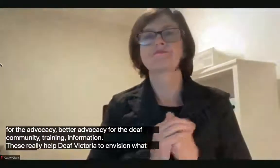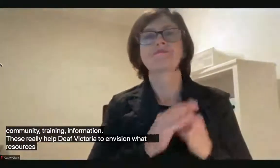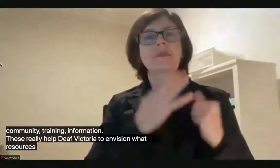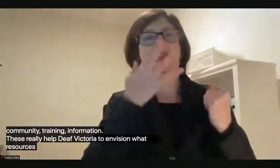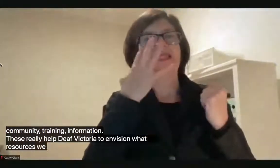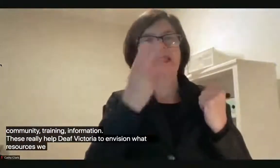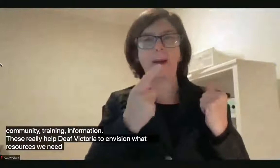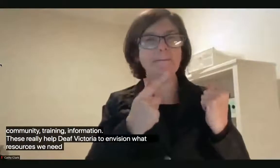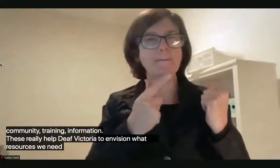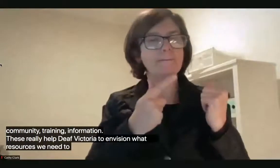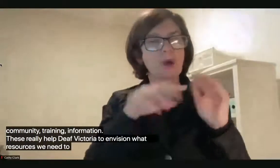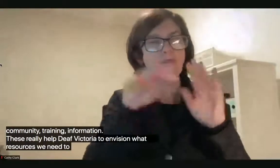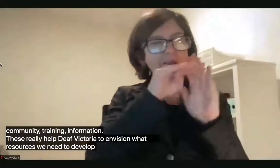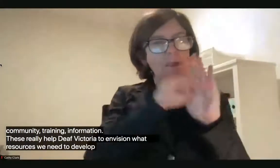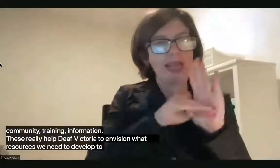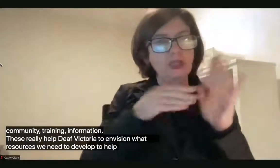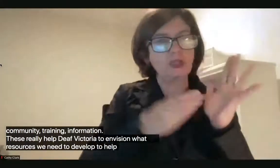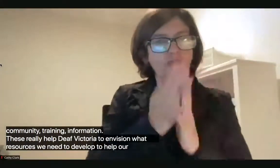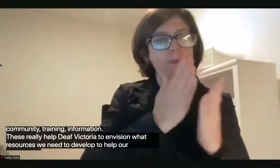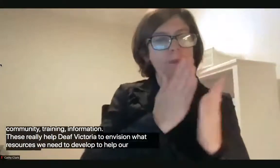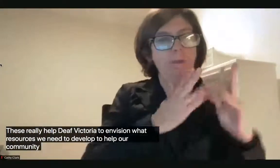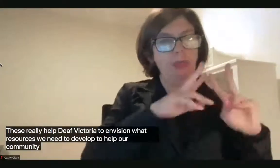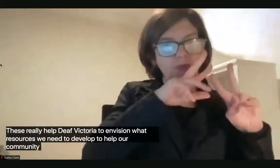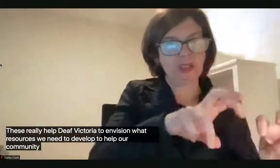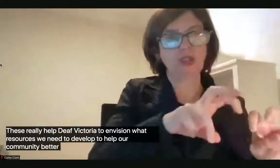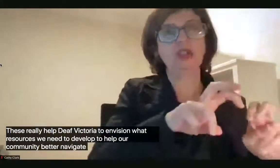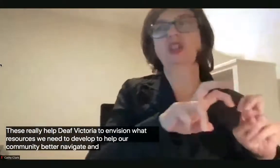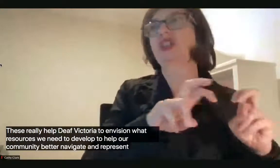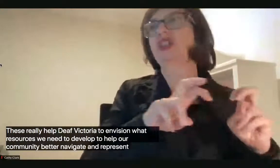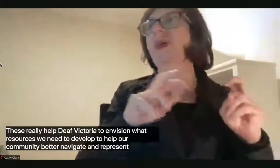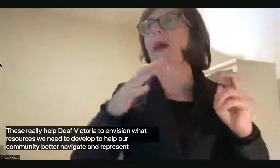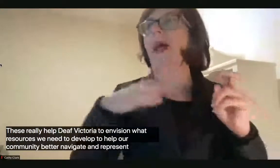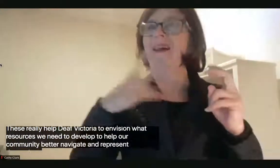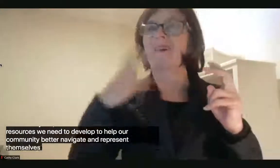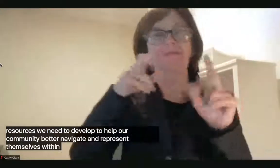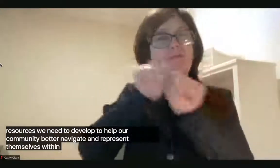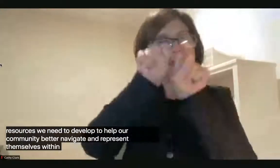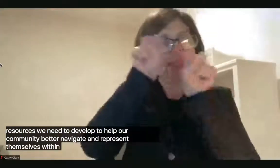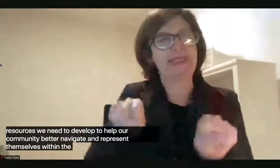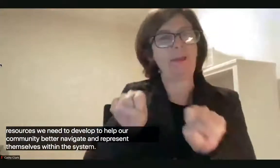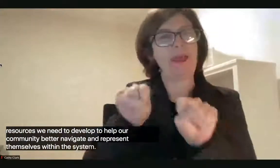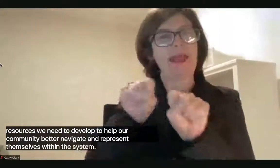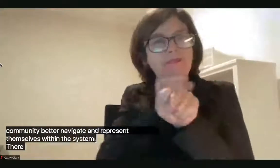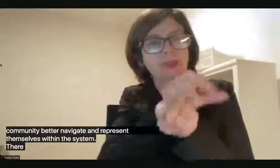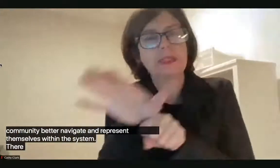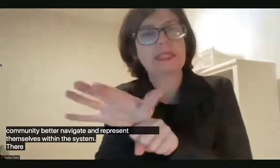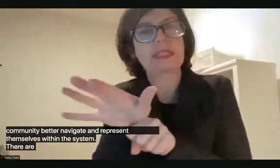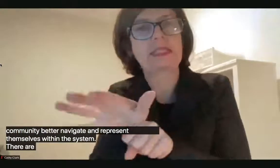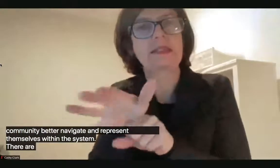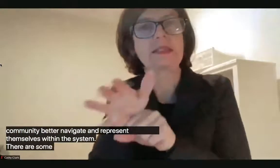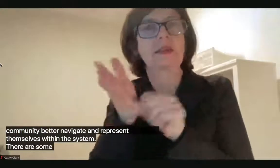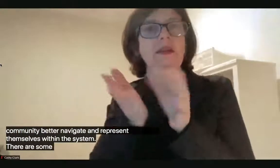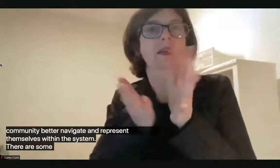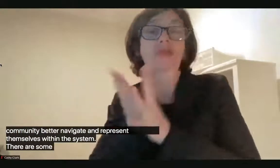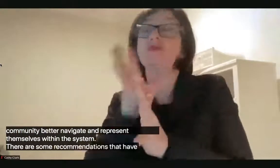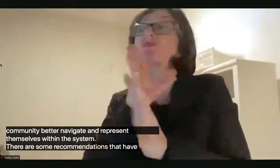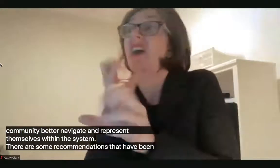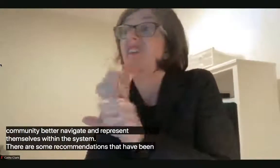represent themselves within the system. There are some recommendations that have been gathered through the report, some systemic influences